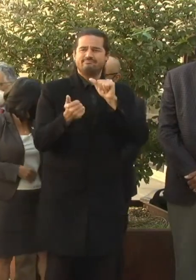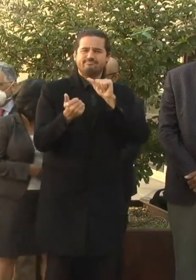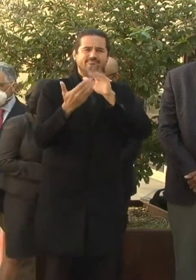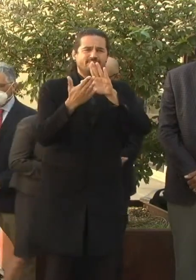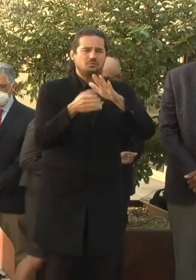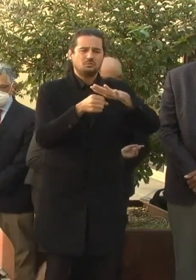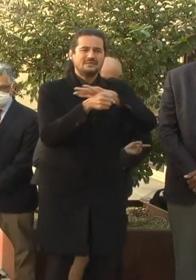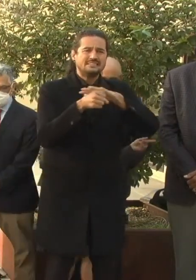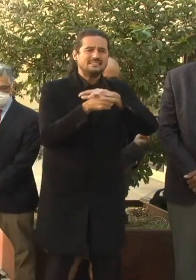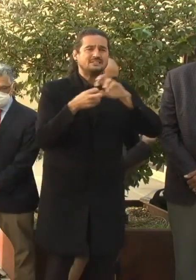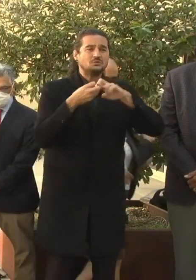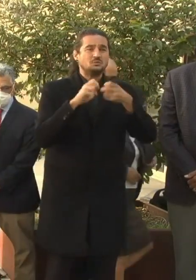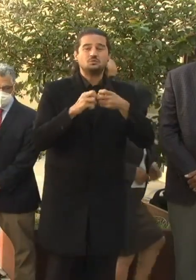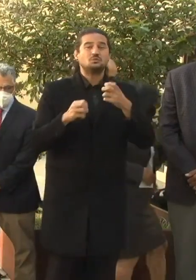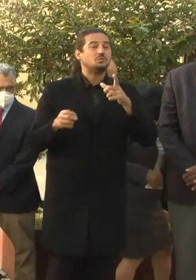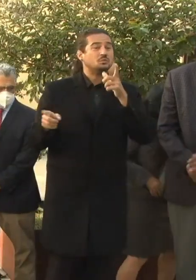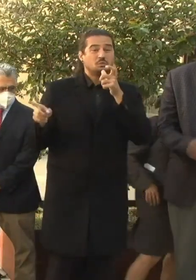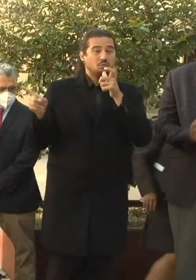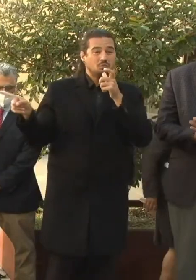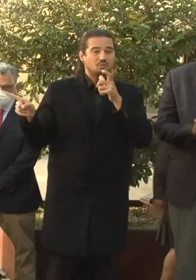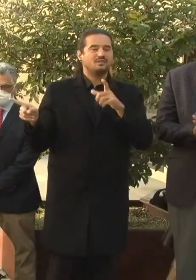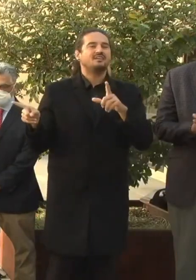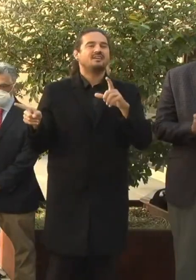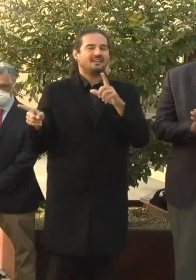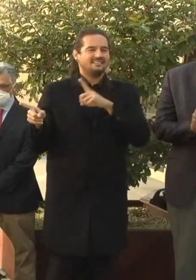Member David Chu. Please take the mic.